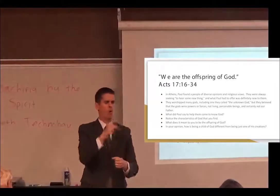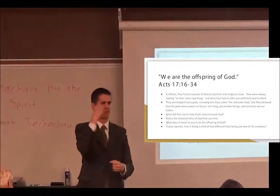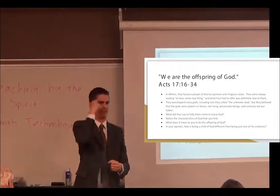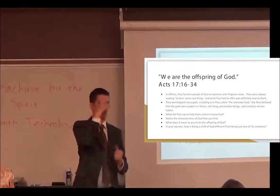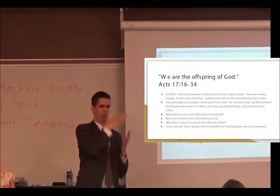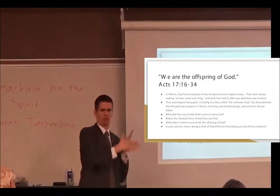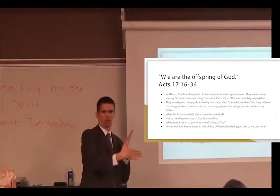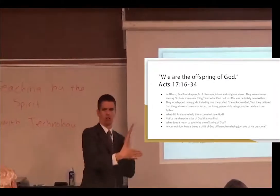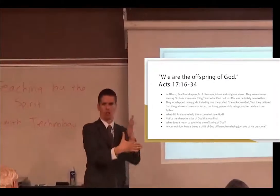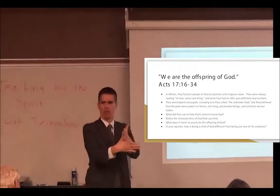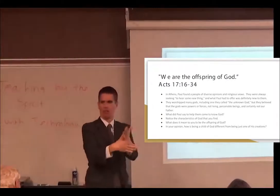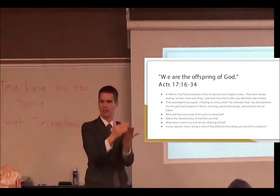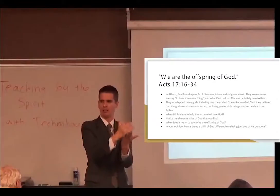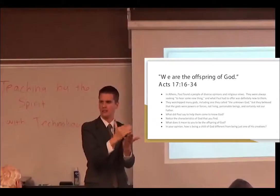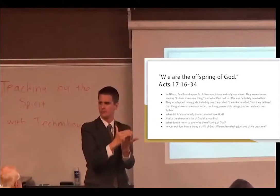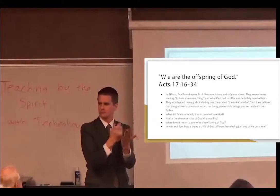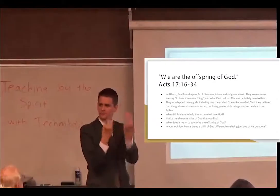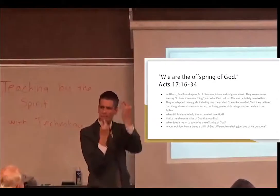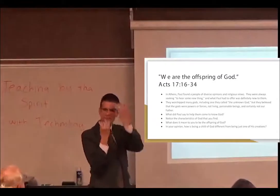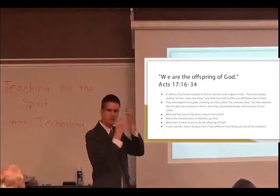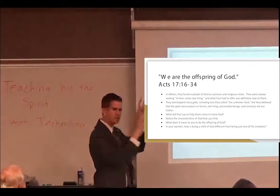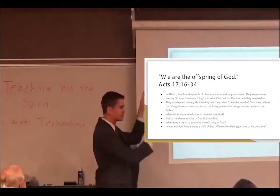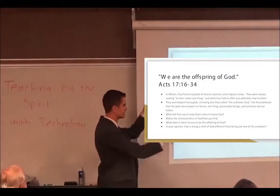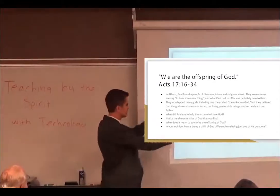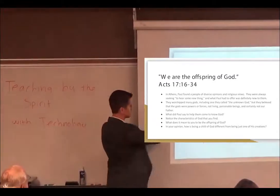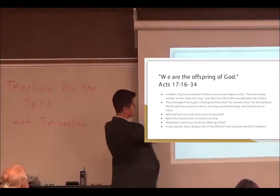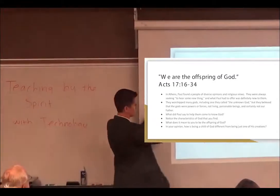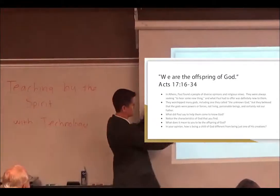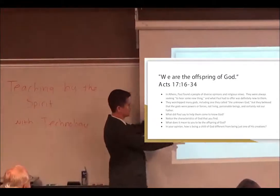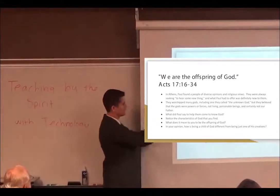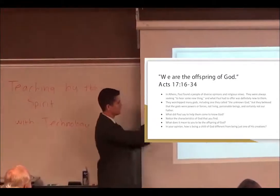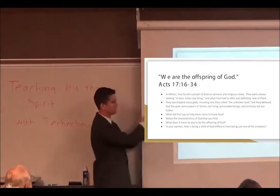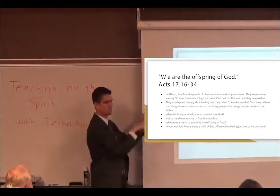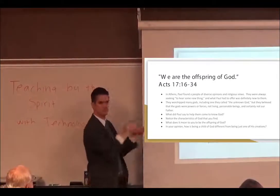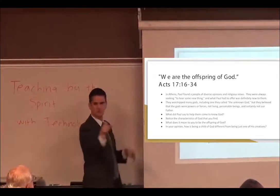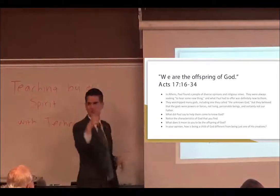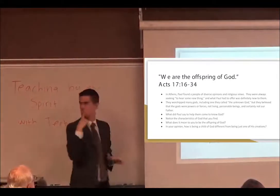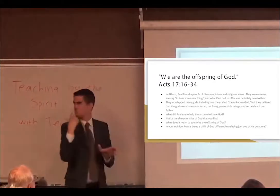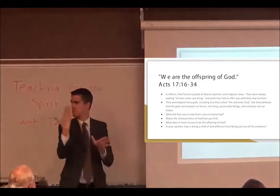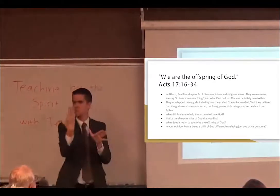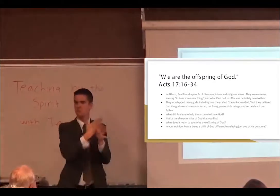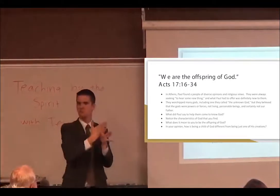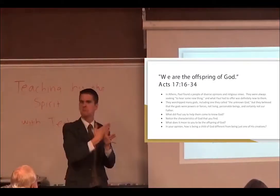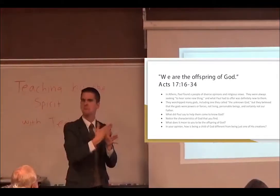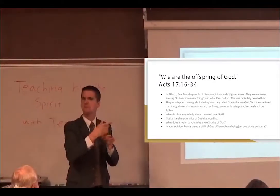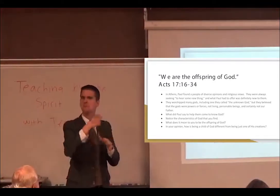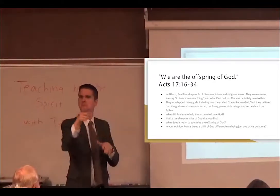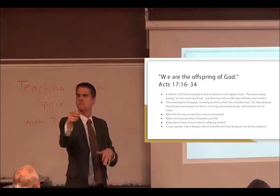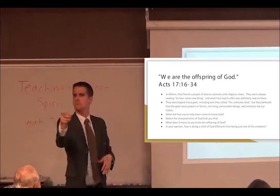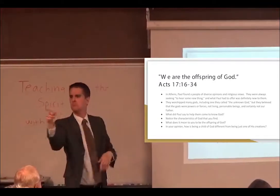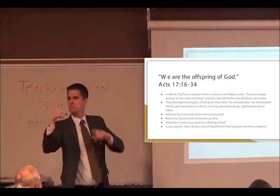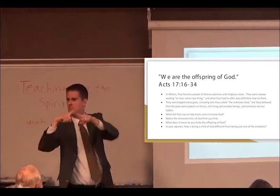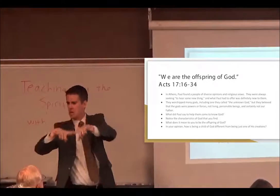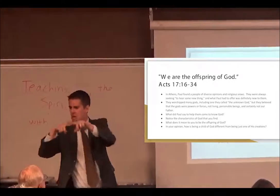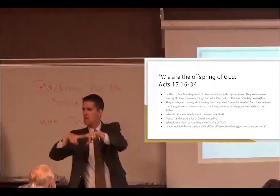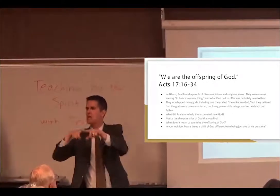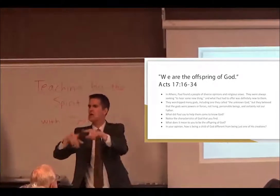With a slide like this, help add to the lesson, or would it distract from the lesson? What do you think? I think distract, I think